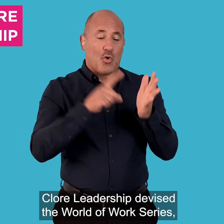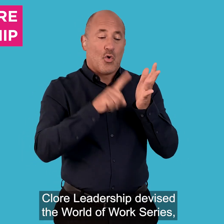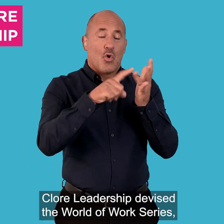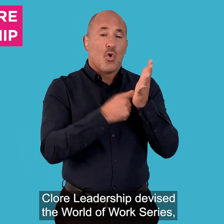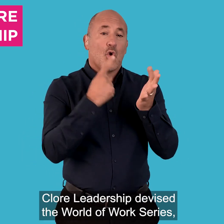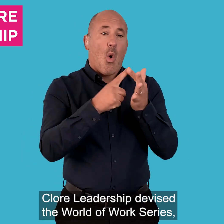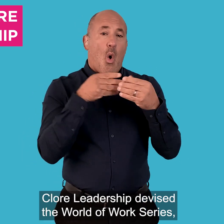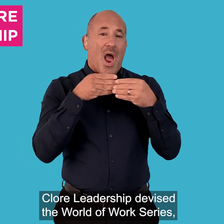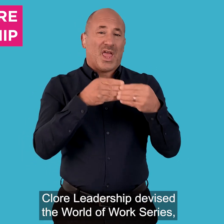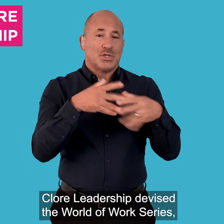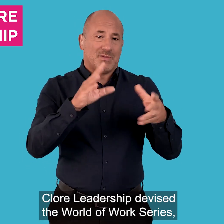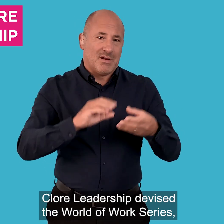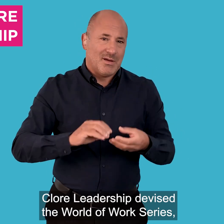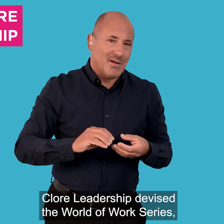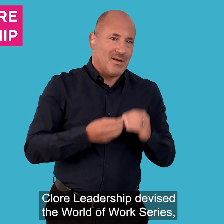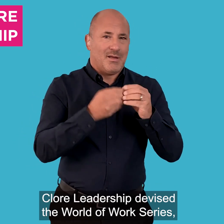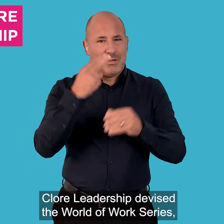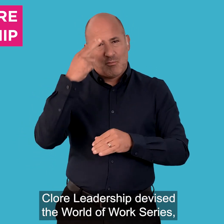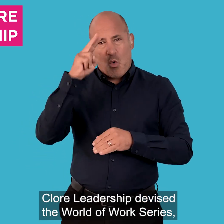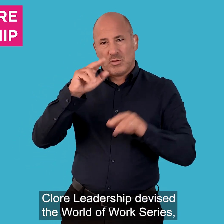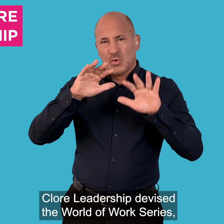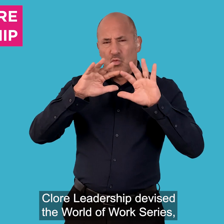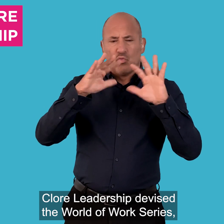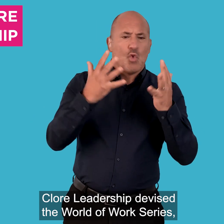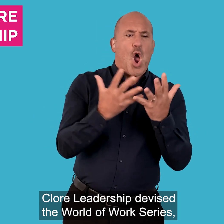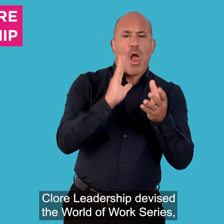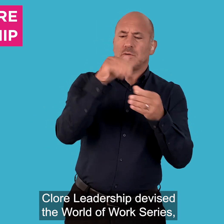Claw Leadership devised the World of Work series.